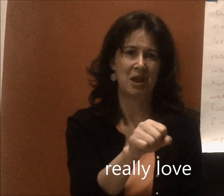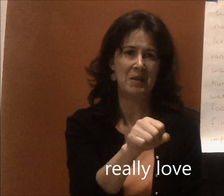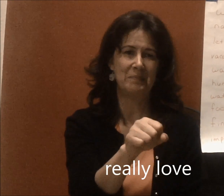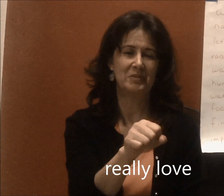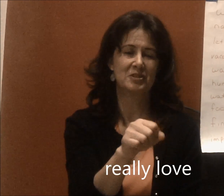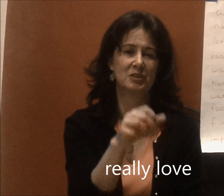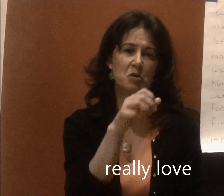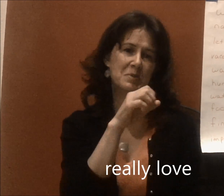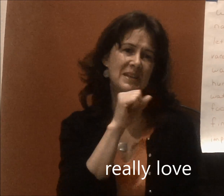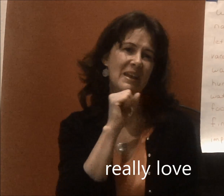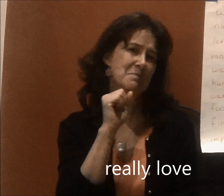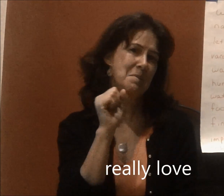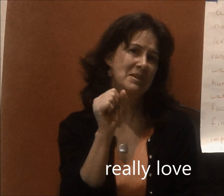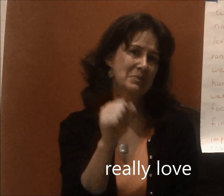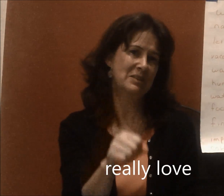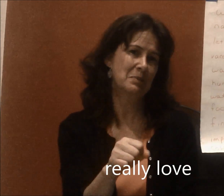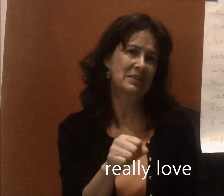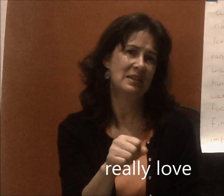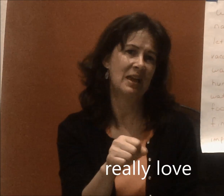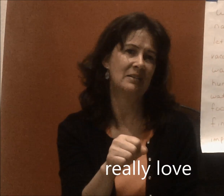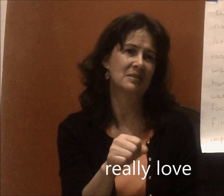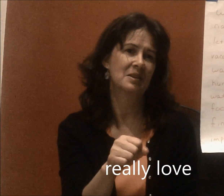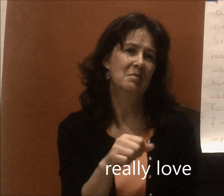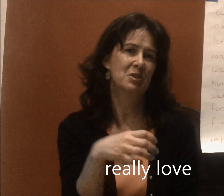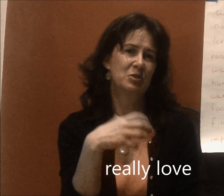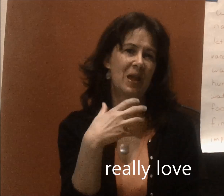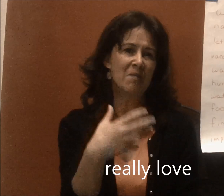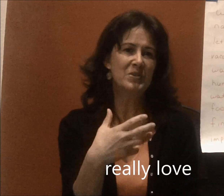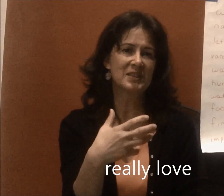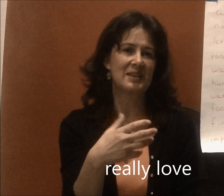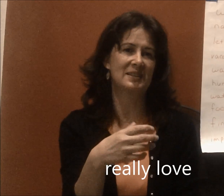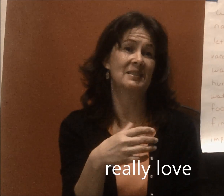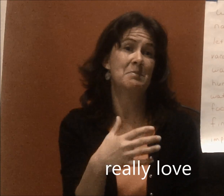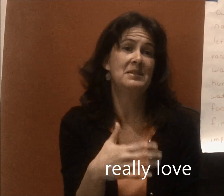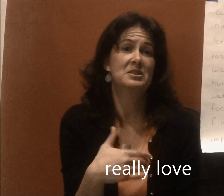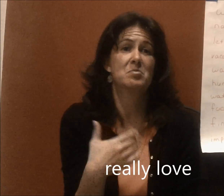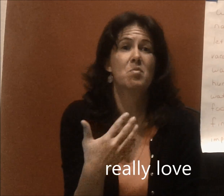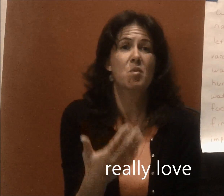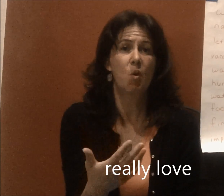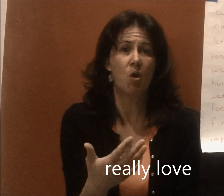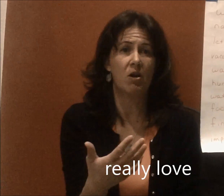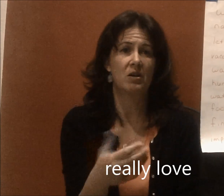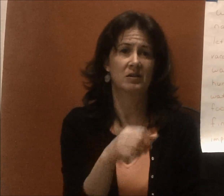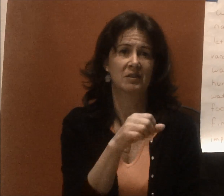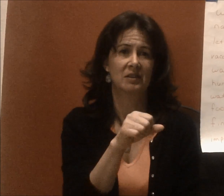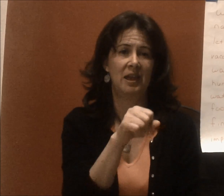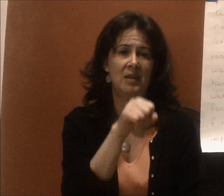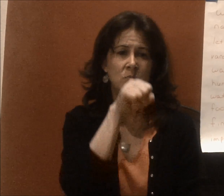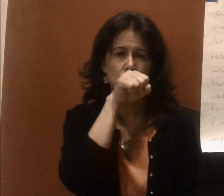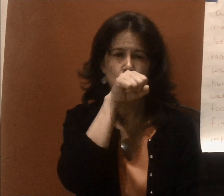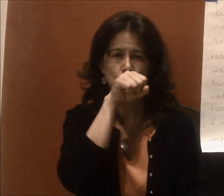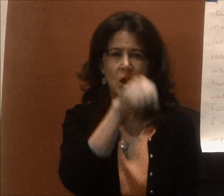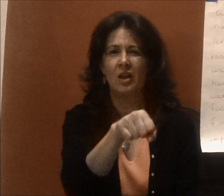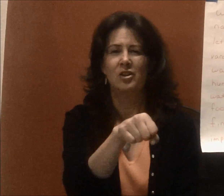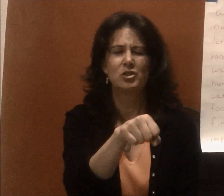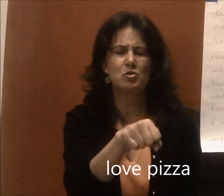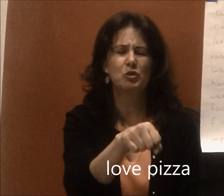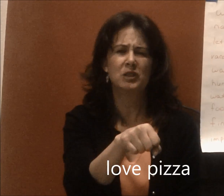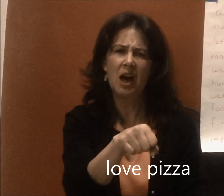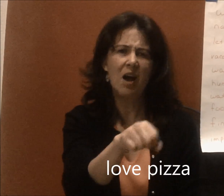Right? Slow in the beginning, maybe it speeds up at the end. But you're emphasizing it. That means it's more. Okay? So you